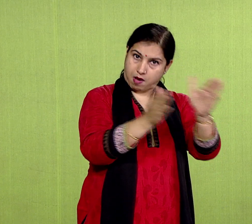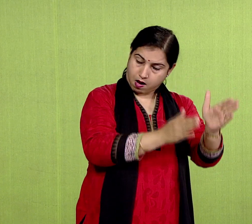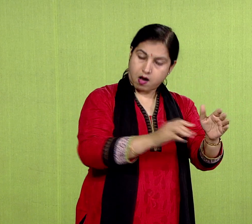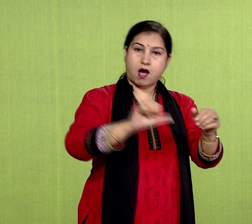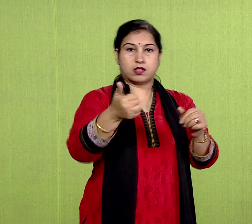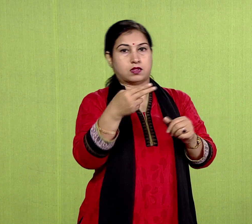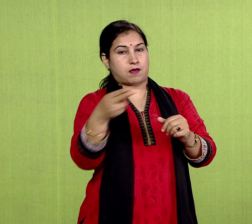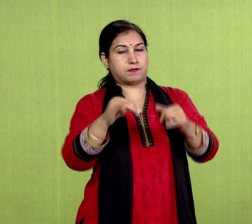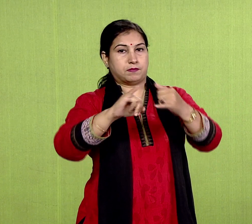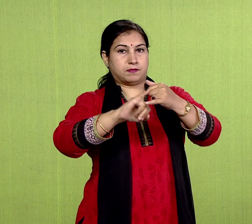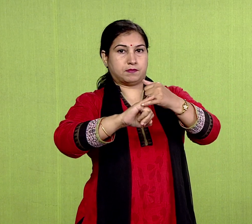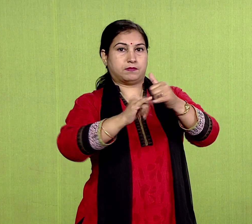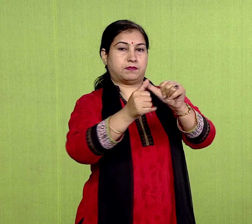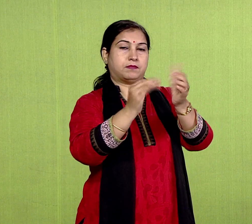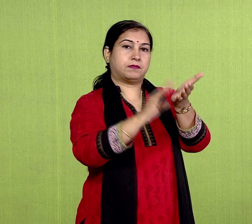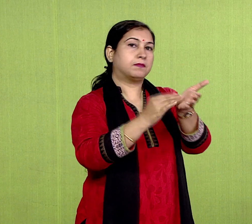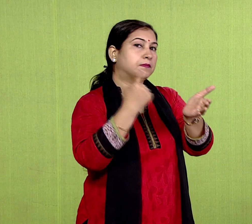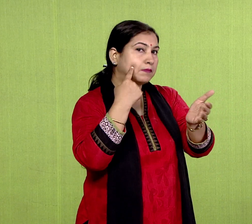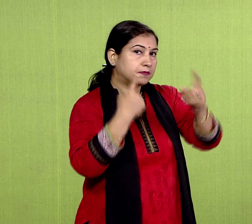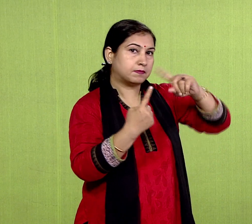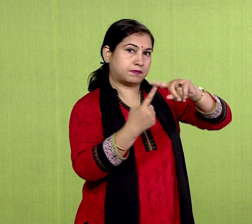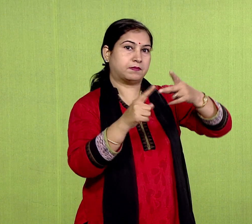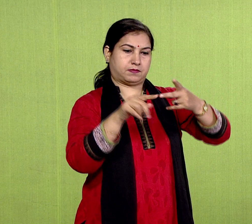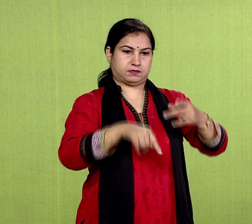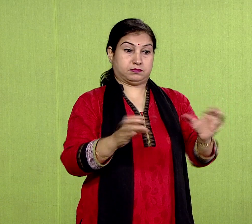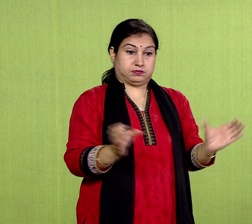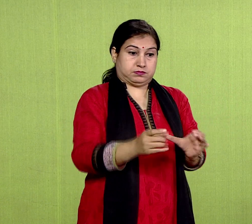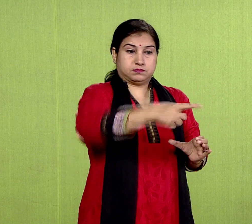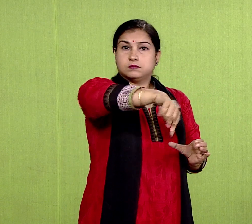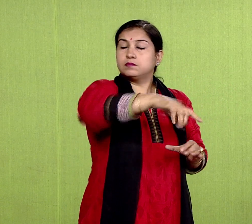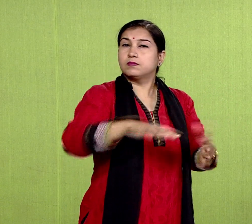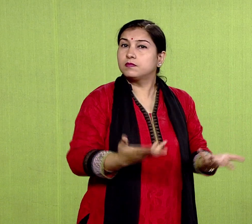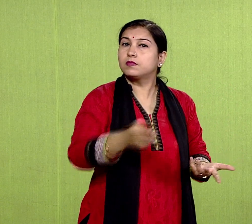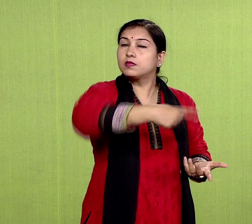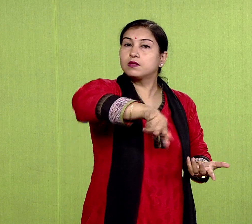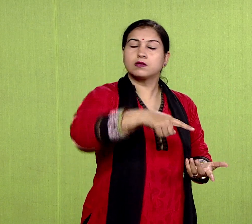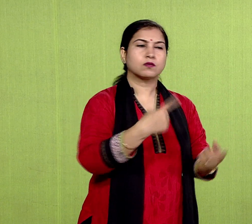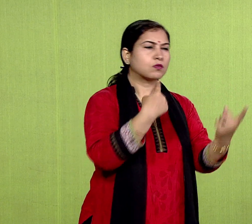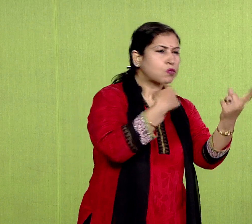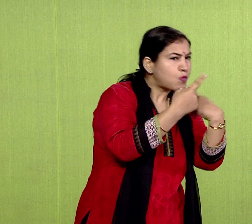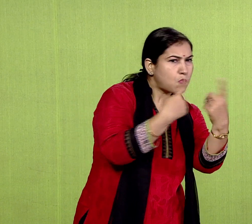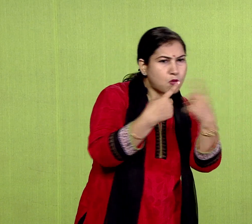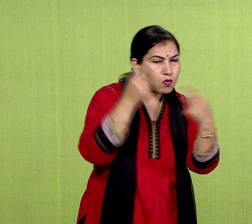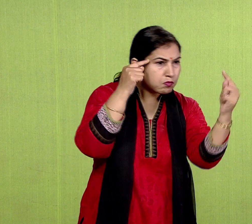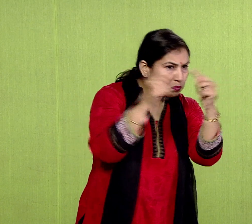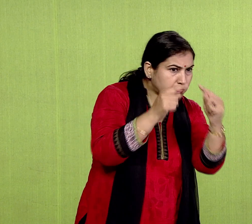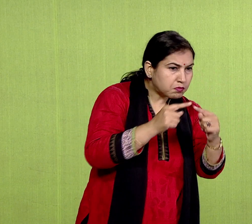These were the committees of people which took important decisions.